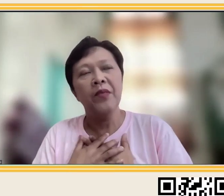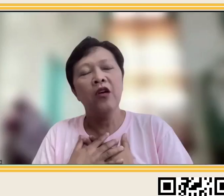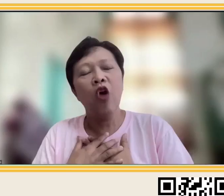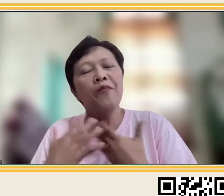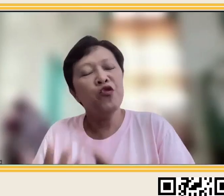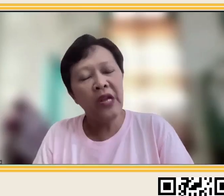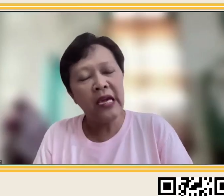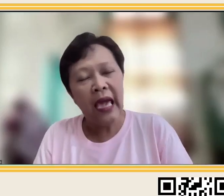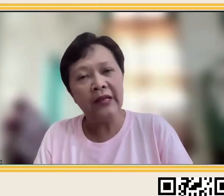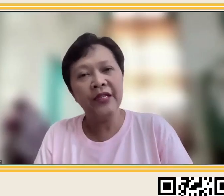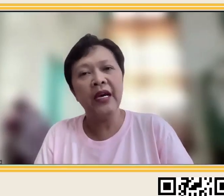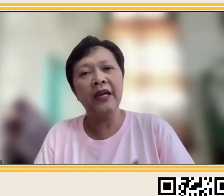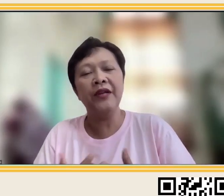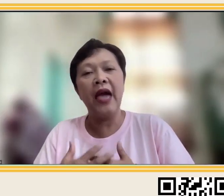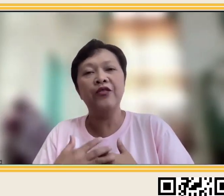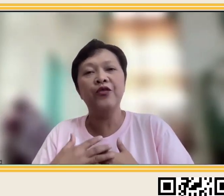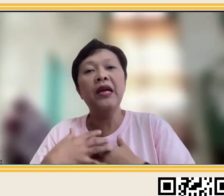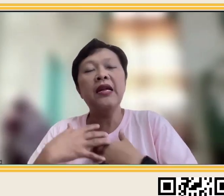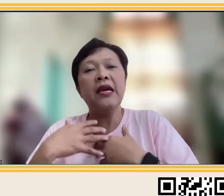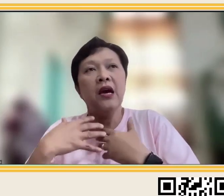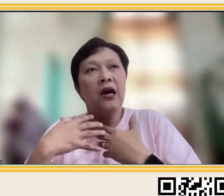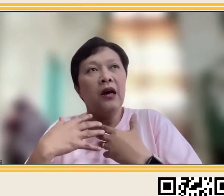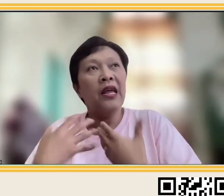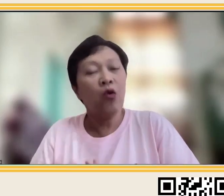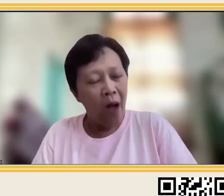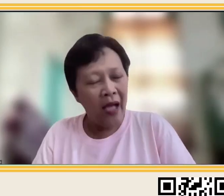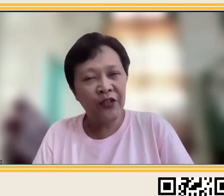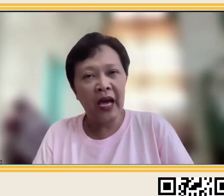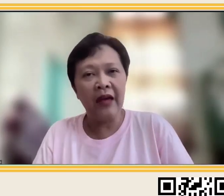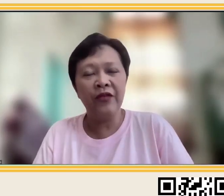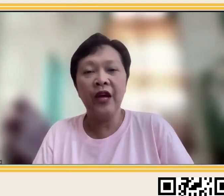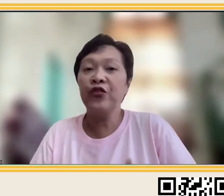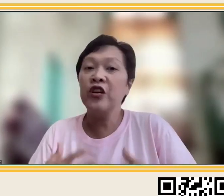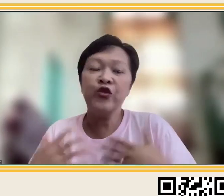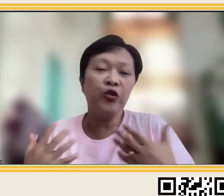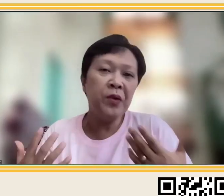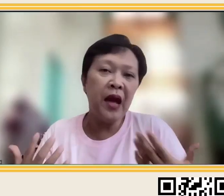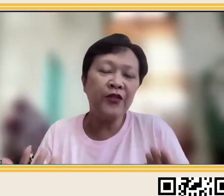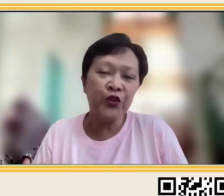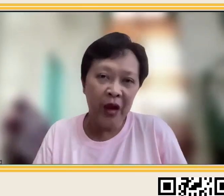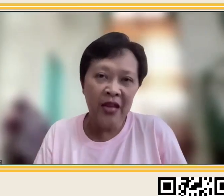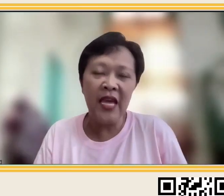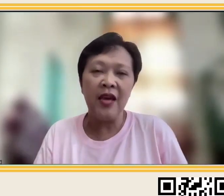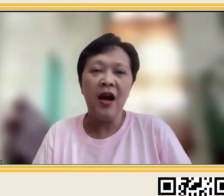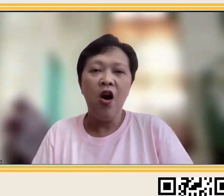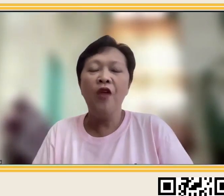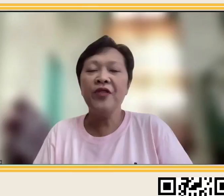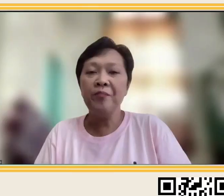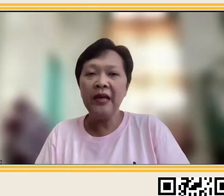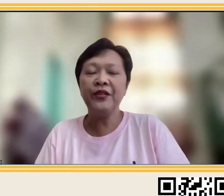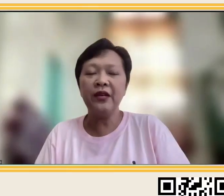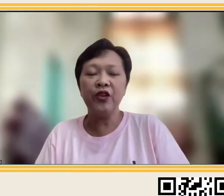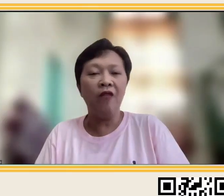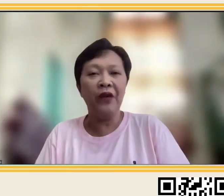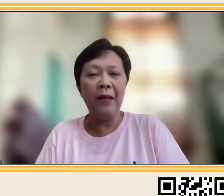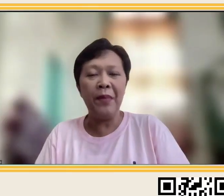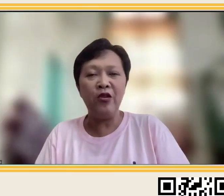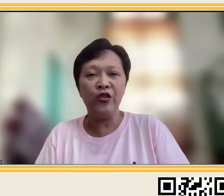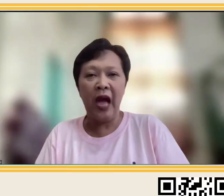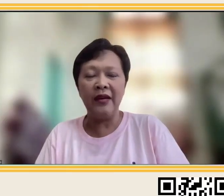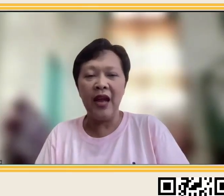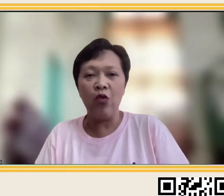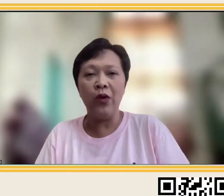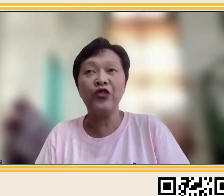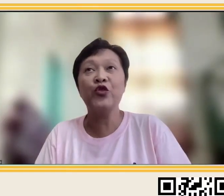actually communicated and really requested that there should be a training on the basics of